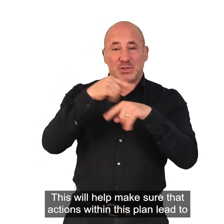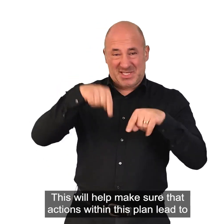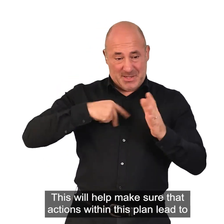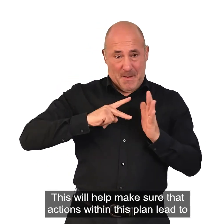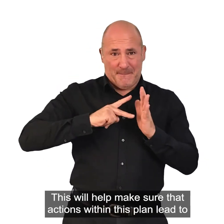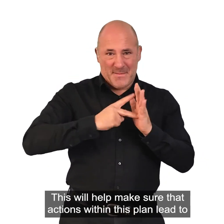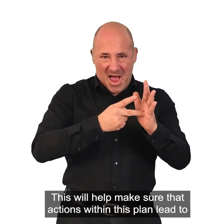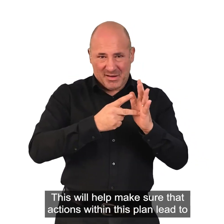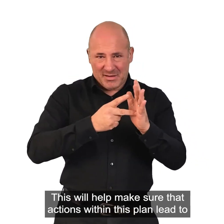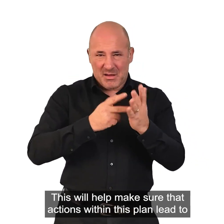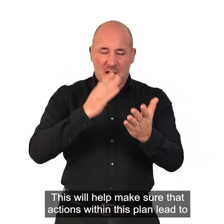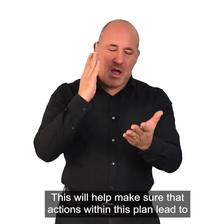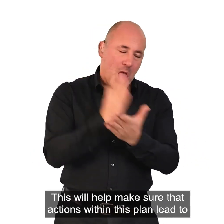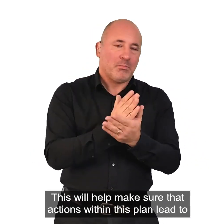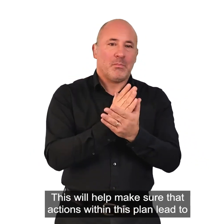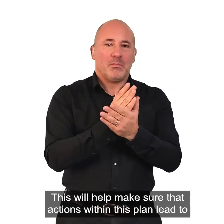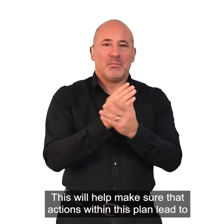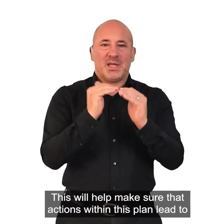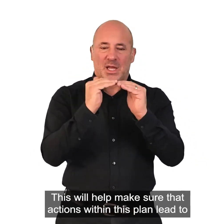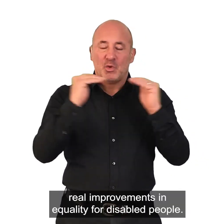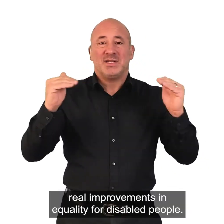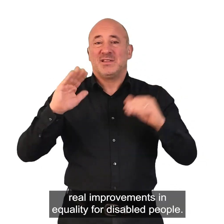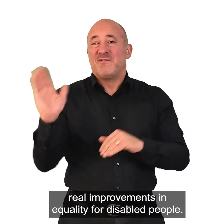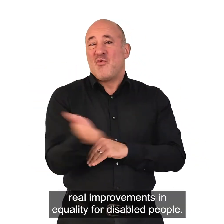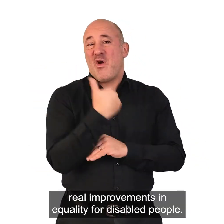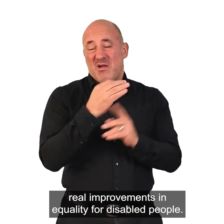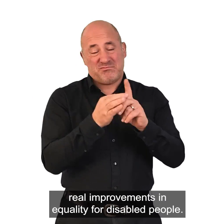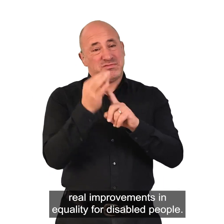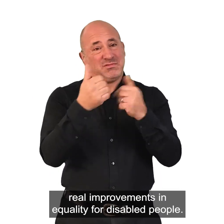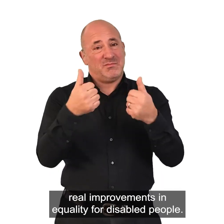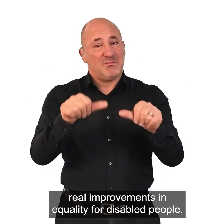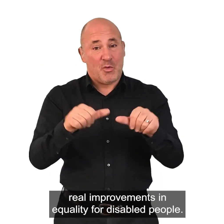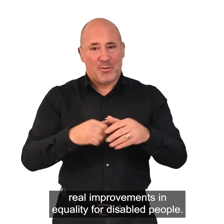This will help make sure that actions within this plan lead to real improvements in